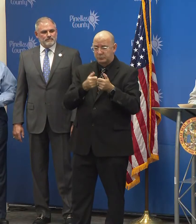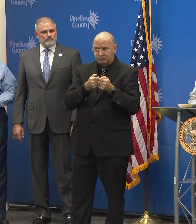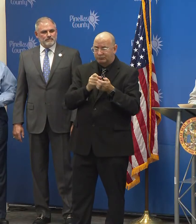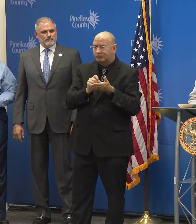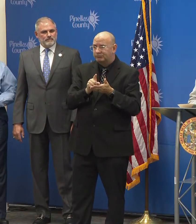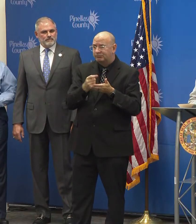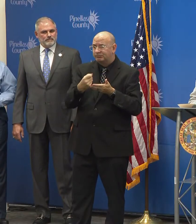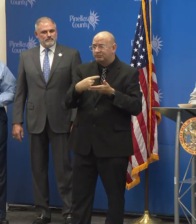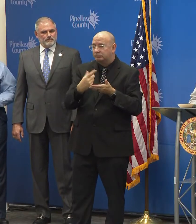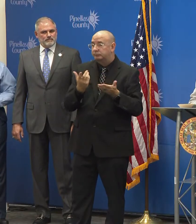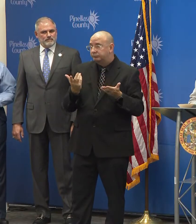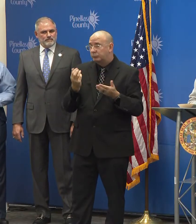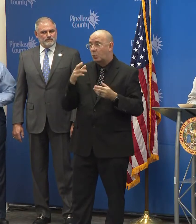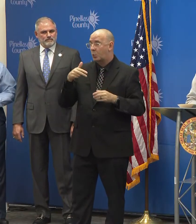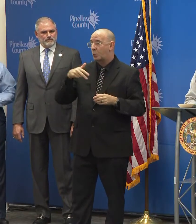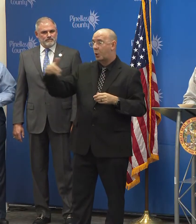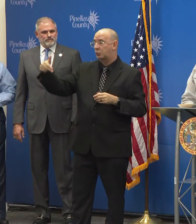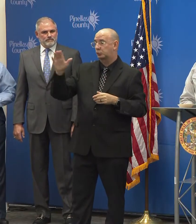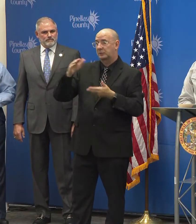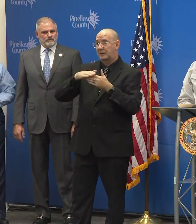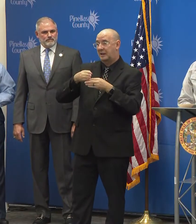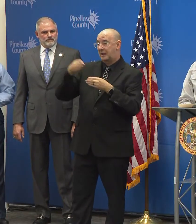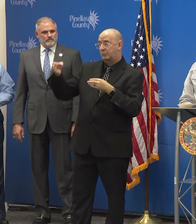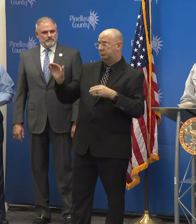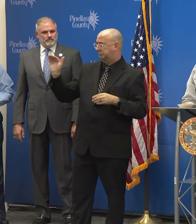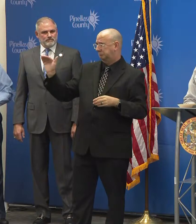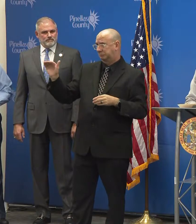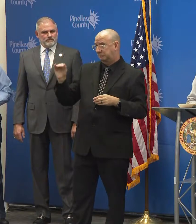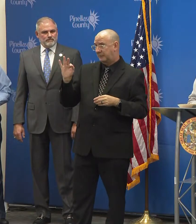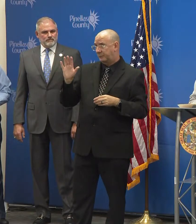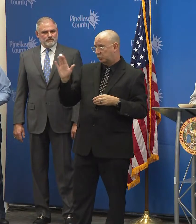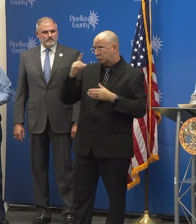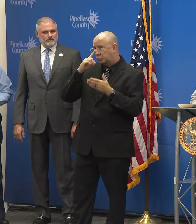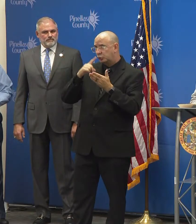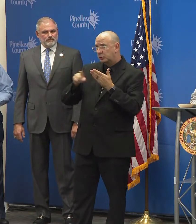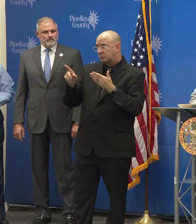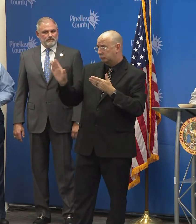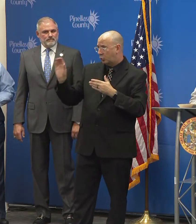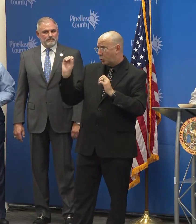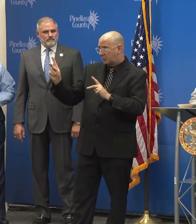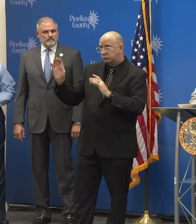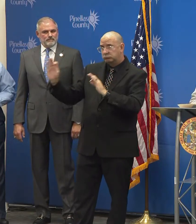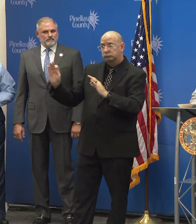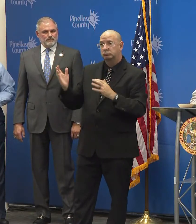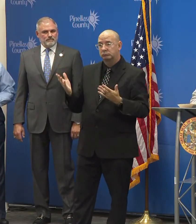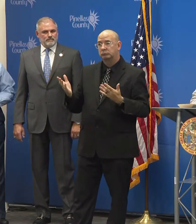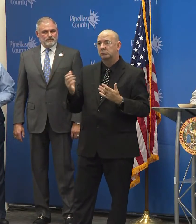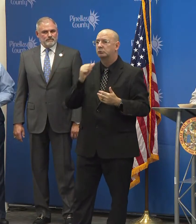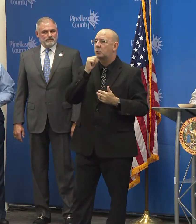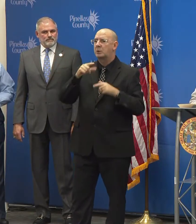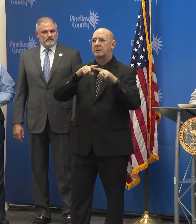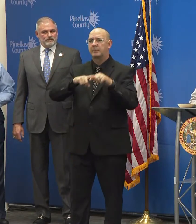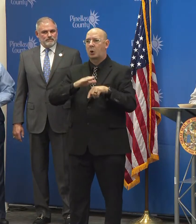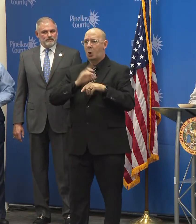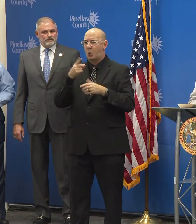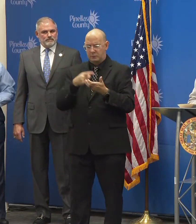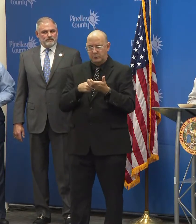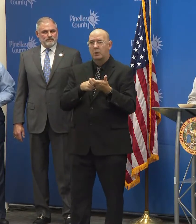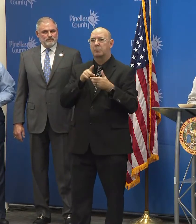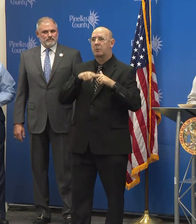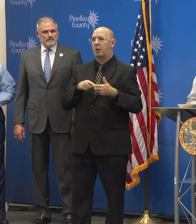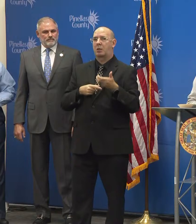neighbors, or some other type of communication that does not necessarily rely on the use of phones or Wi-Fi.